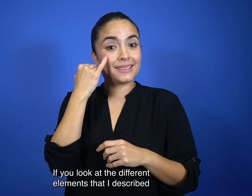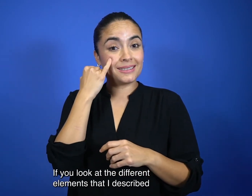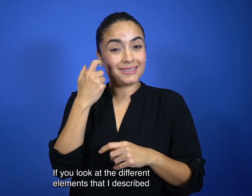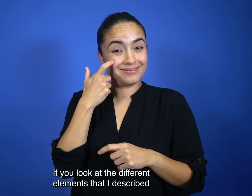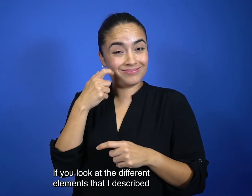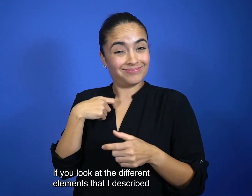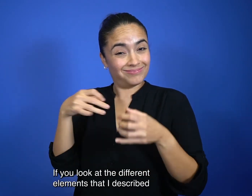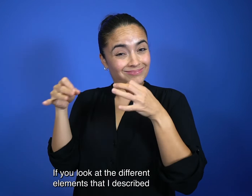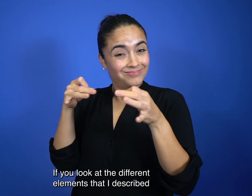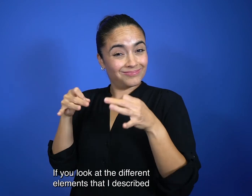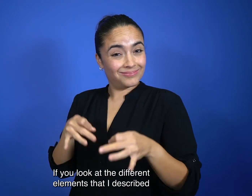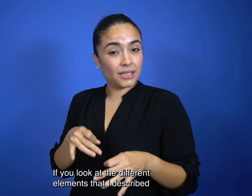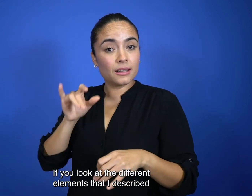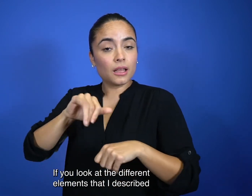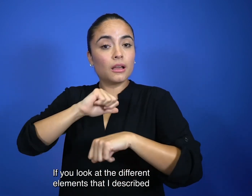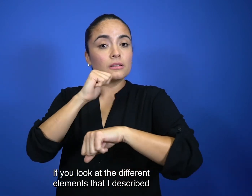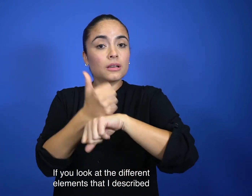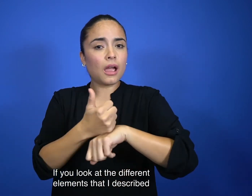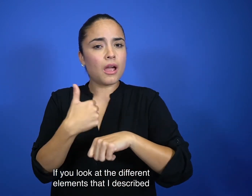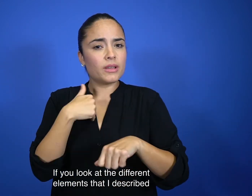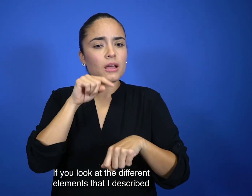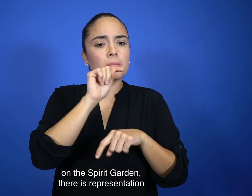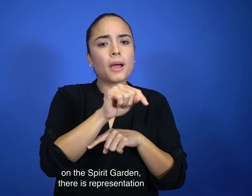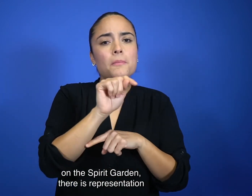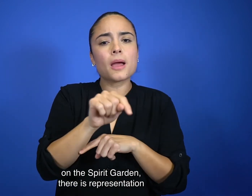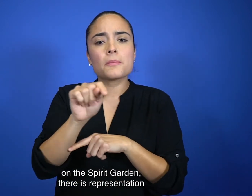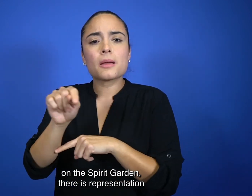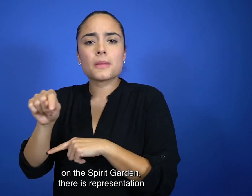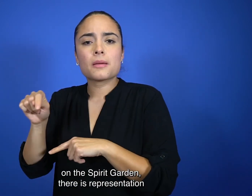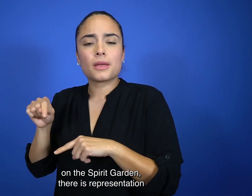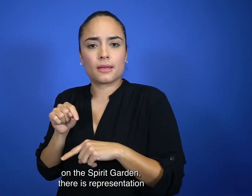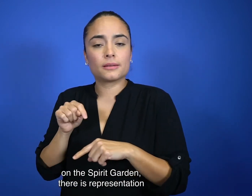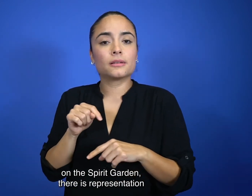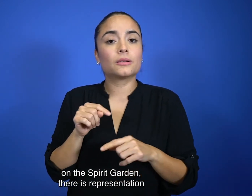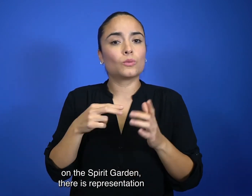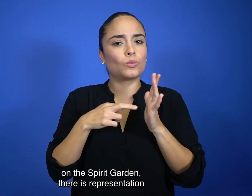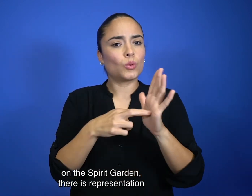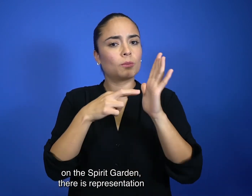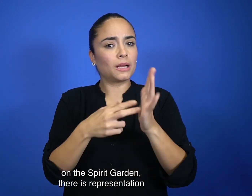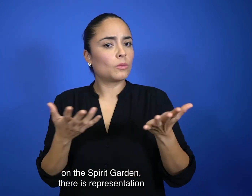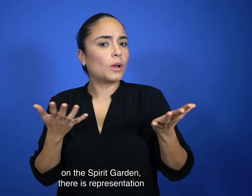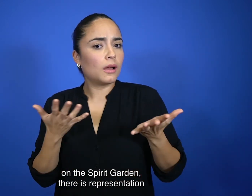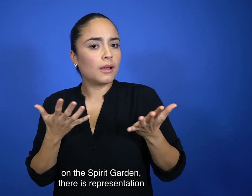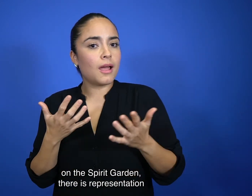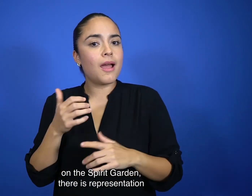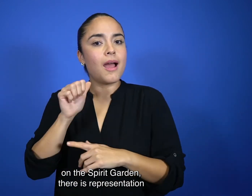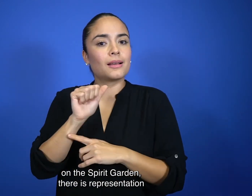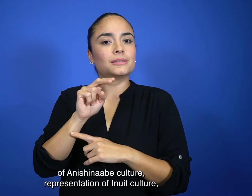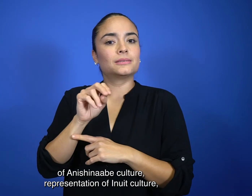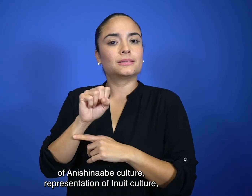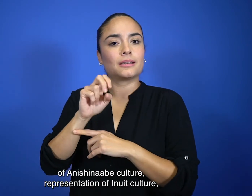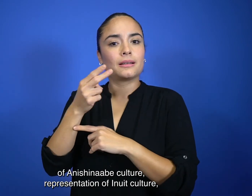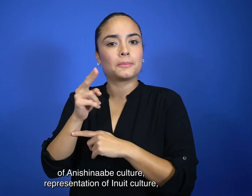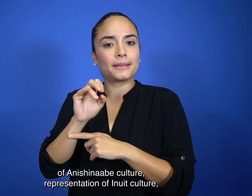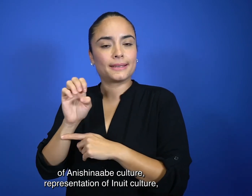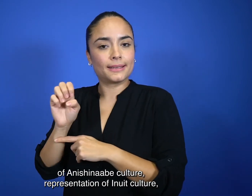different elements that I described on the Spirit Garden, there's representation of Anishinaabe